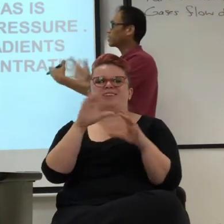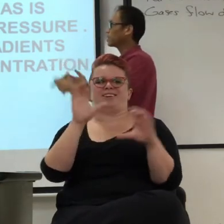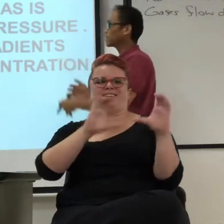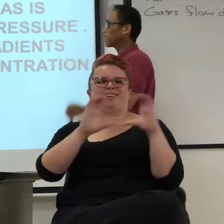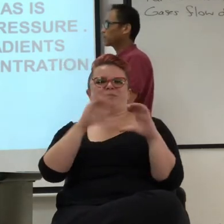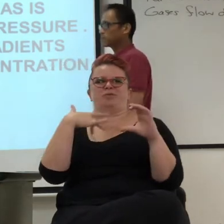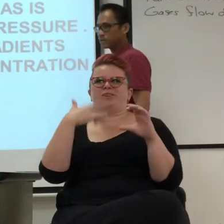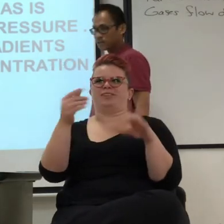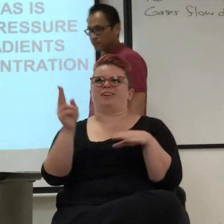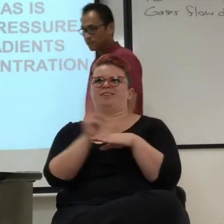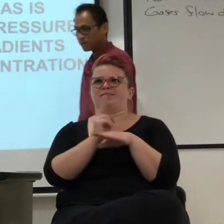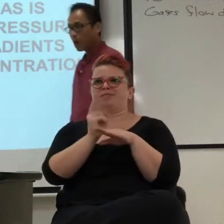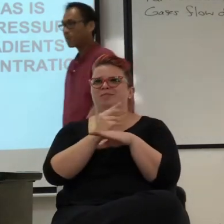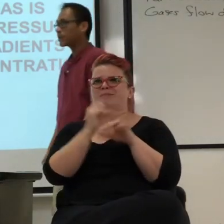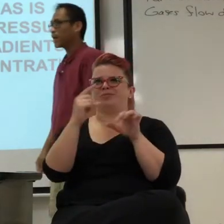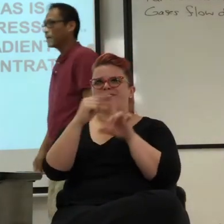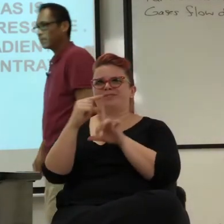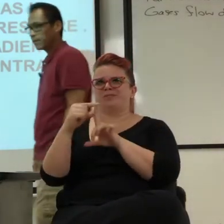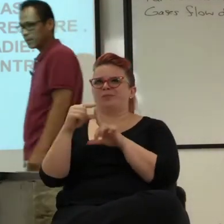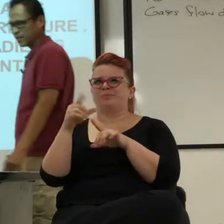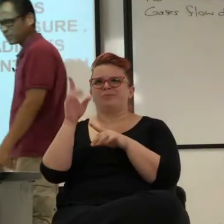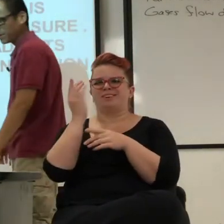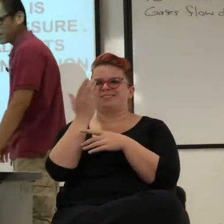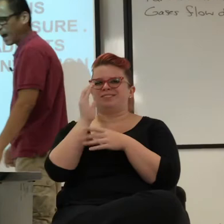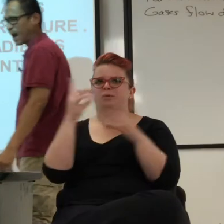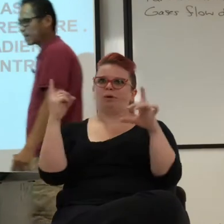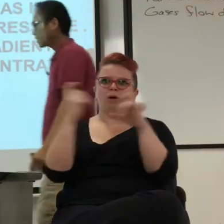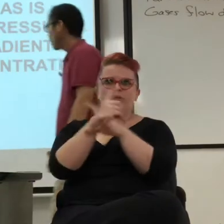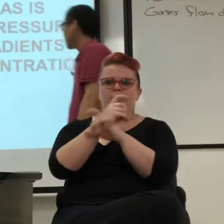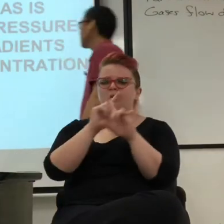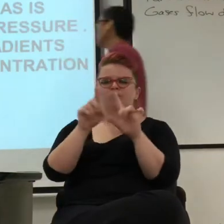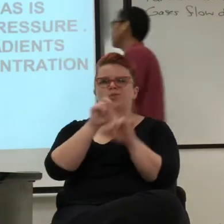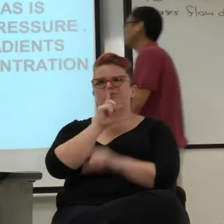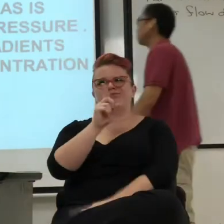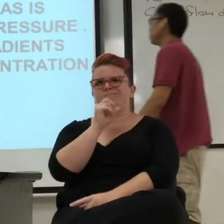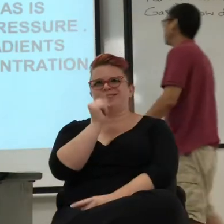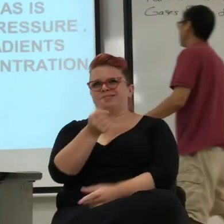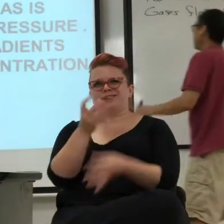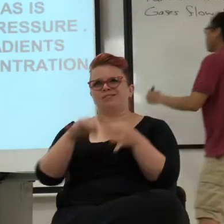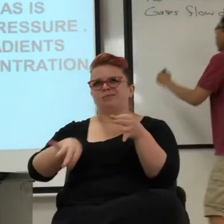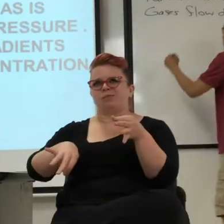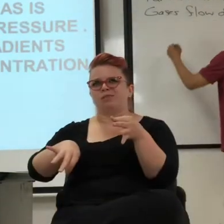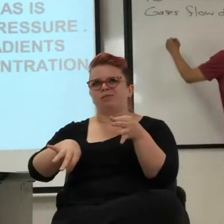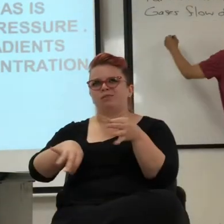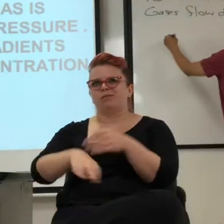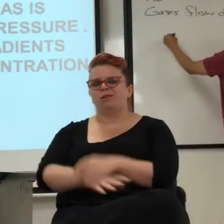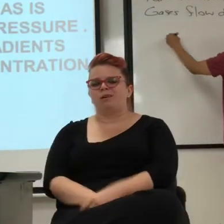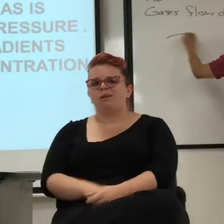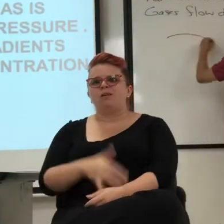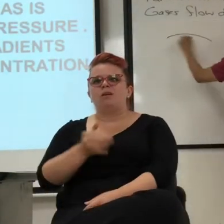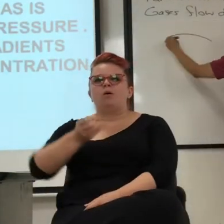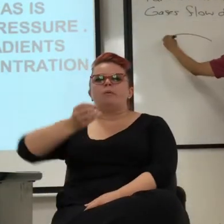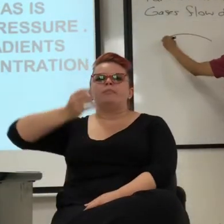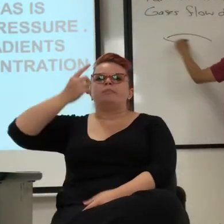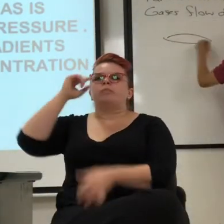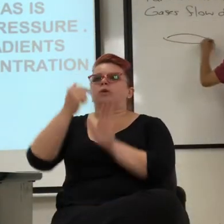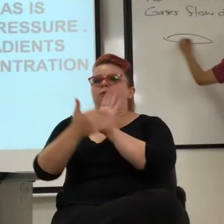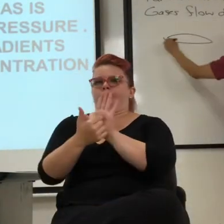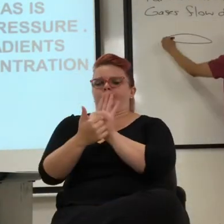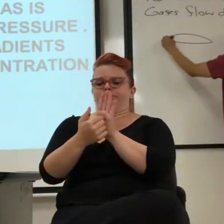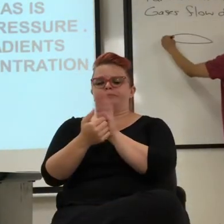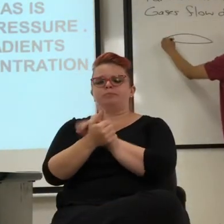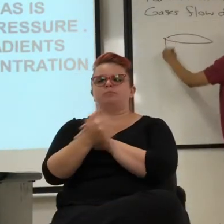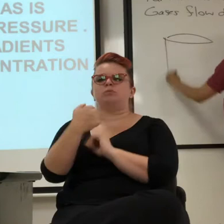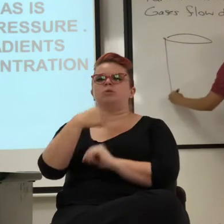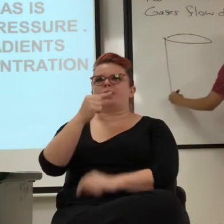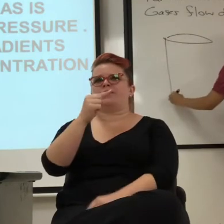term, and it sounds complicated. It's really not. For example, let's say you